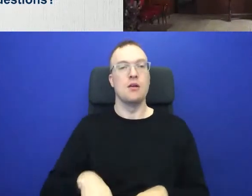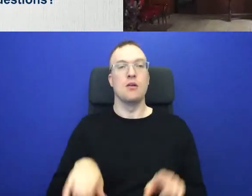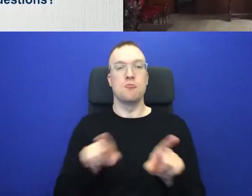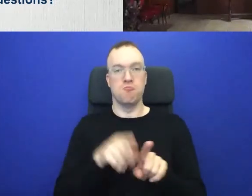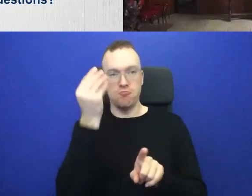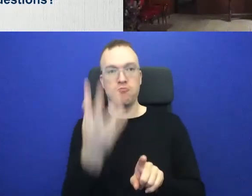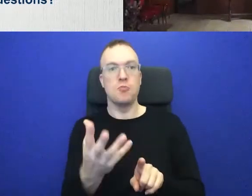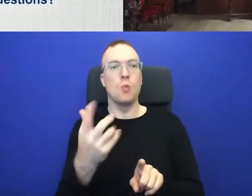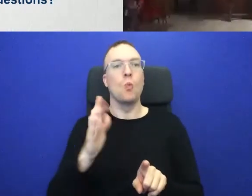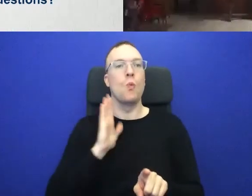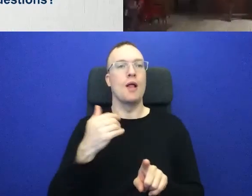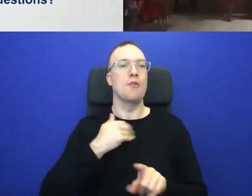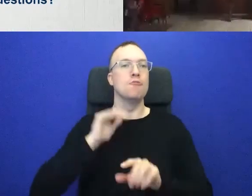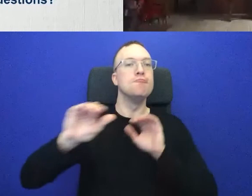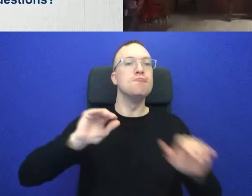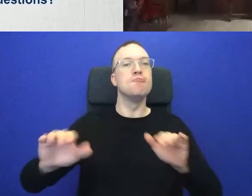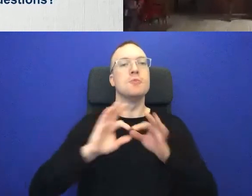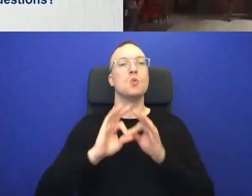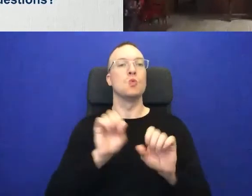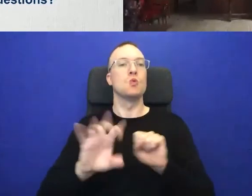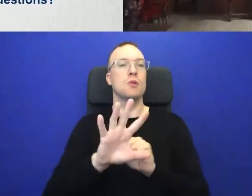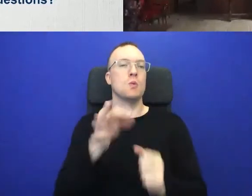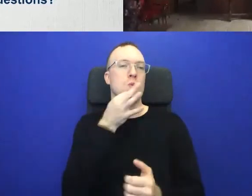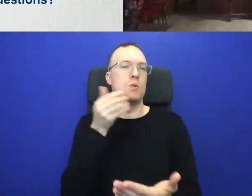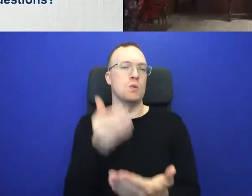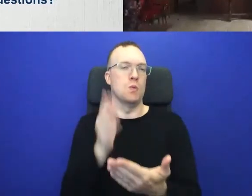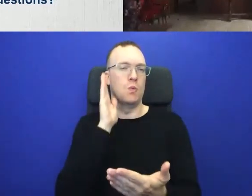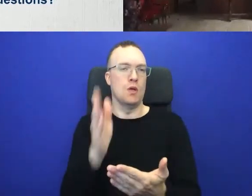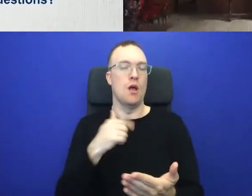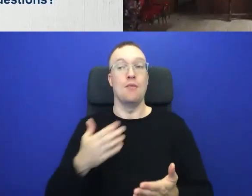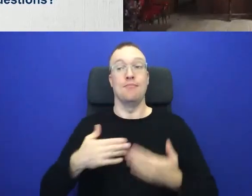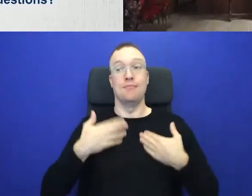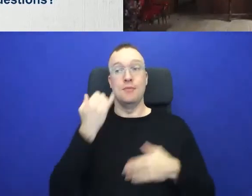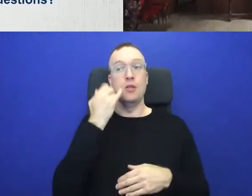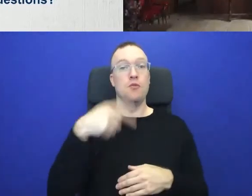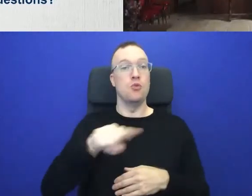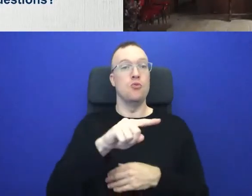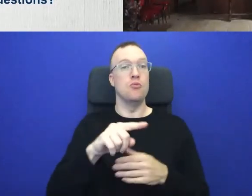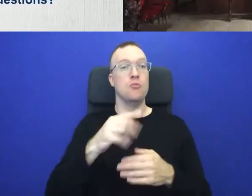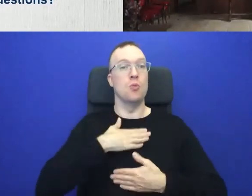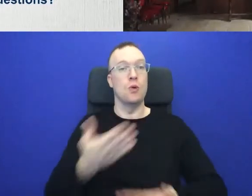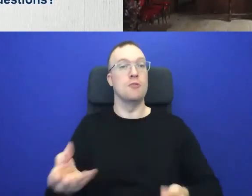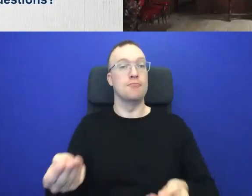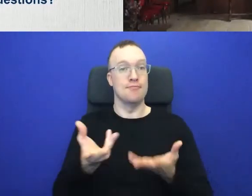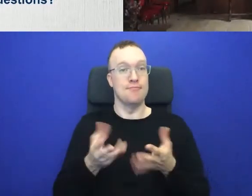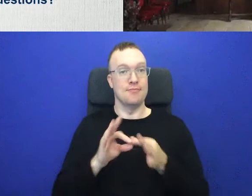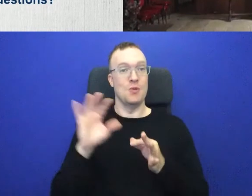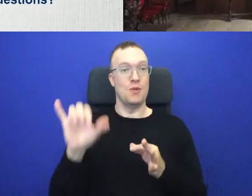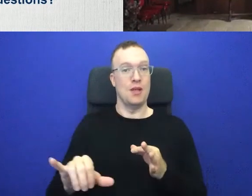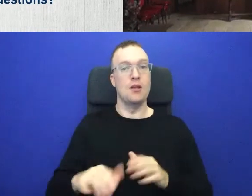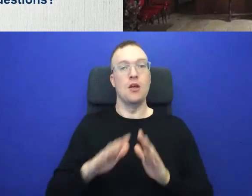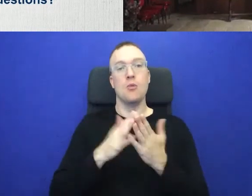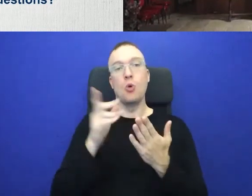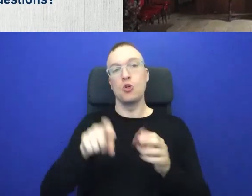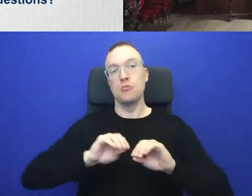will have a shout out on social media at some stage, and I'd be really grateful if you, any of you would contribute towards that. The book should be